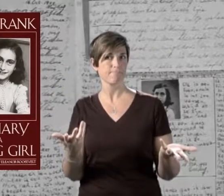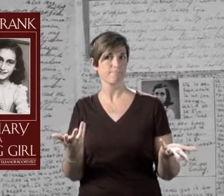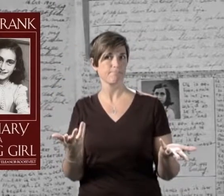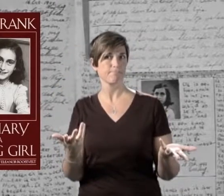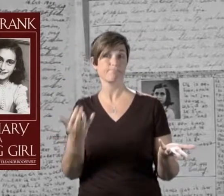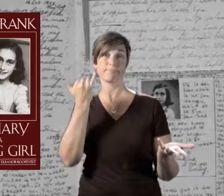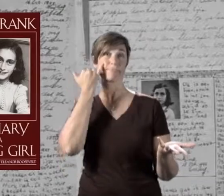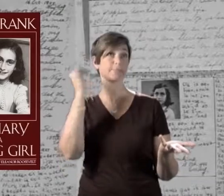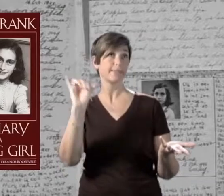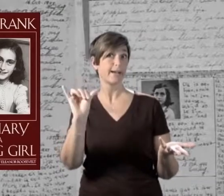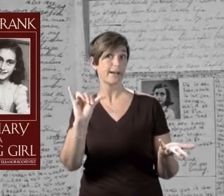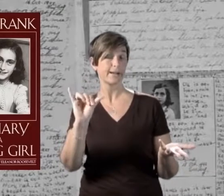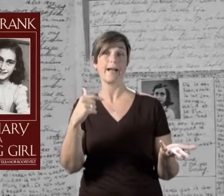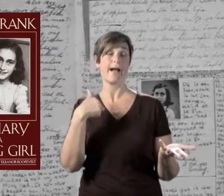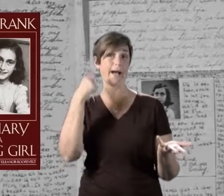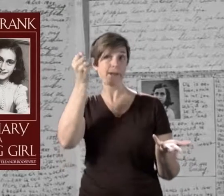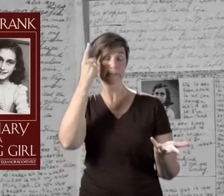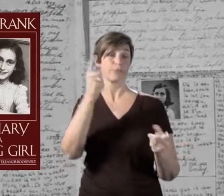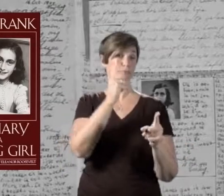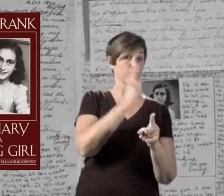I know who is right and who is wrong.